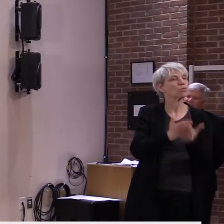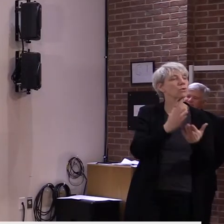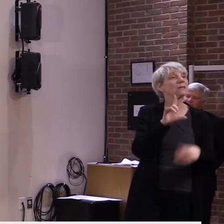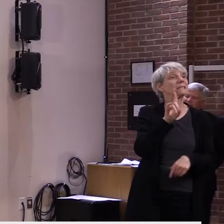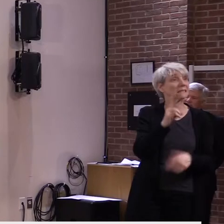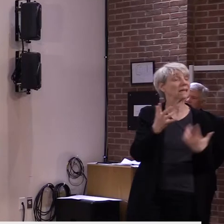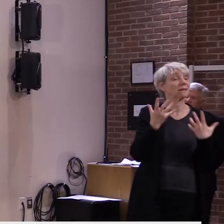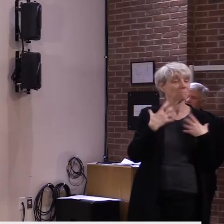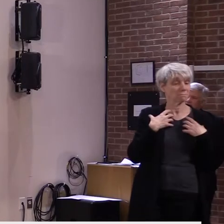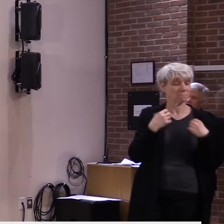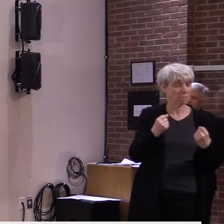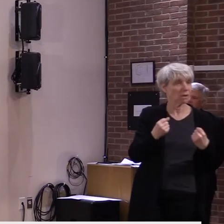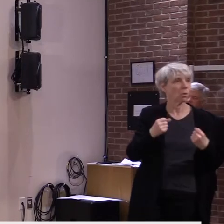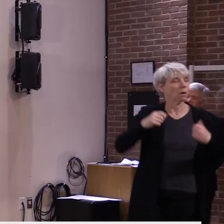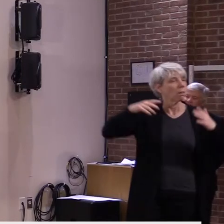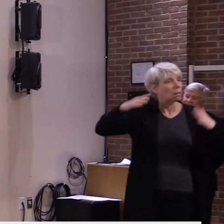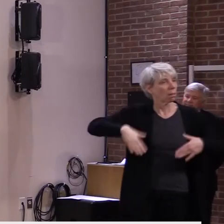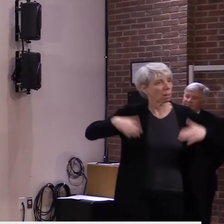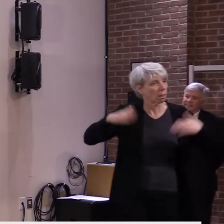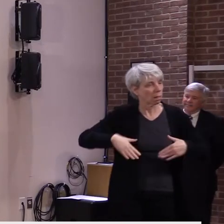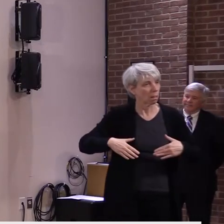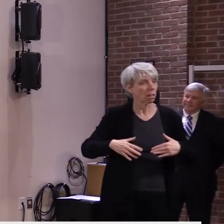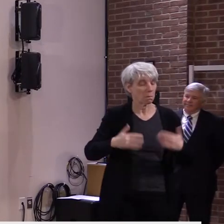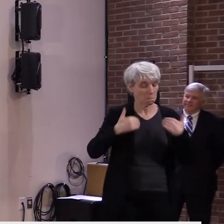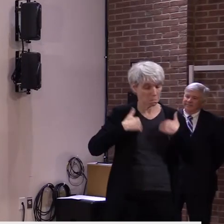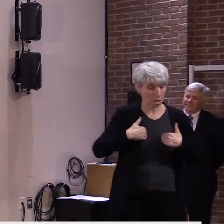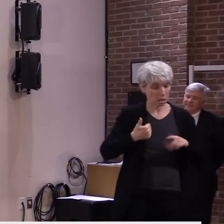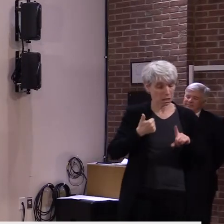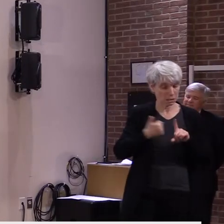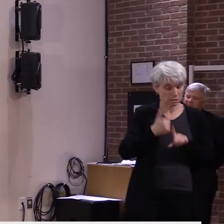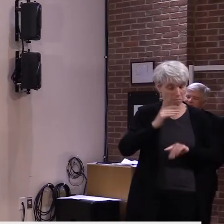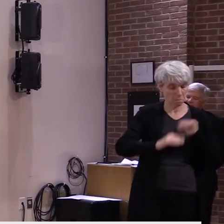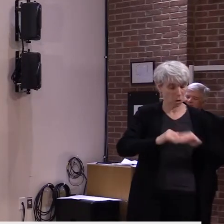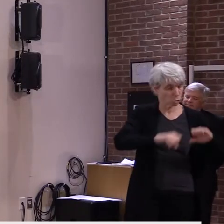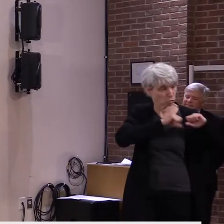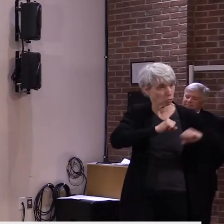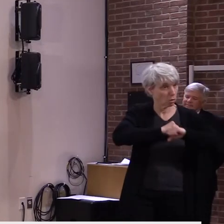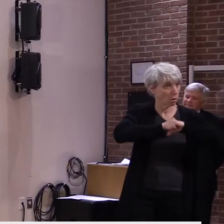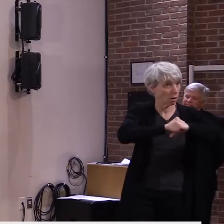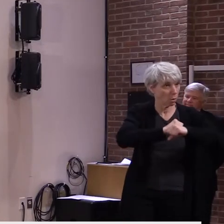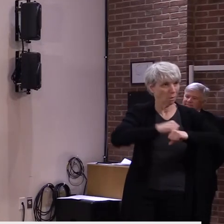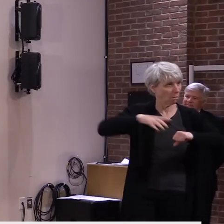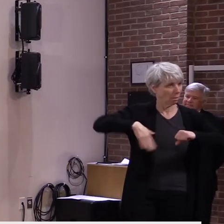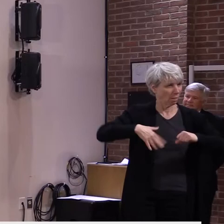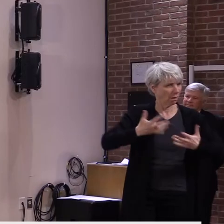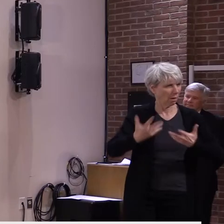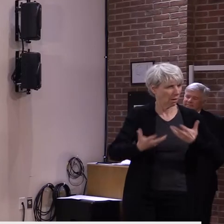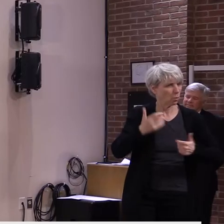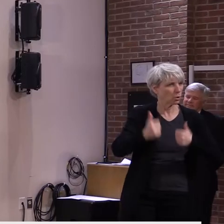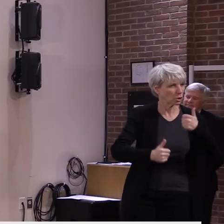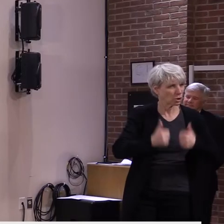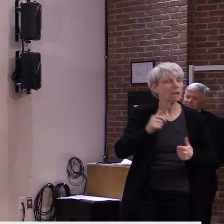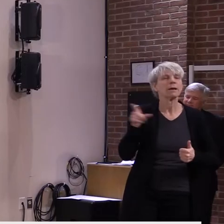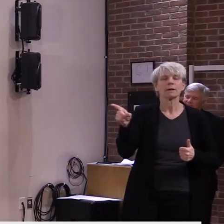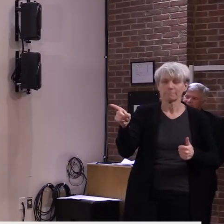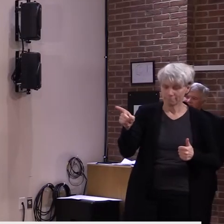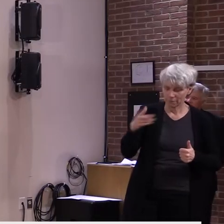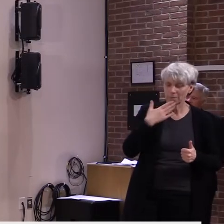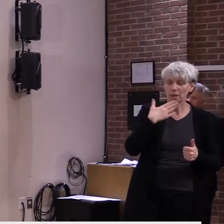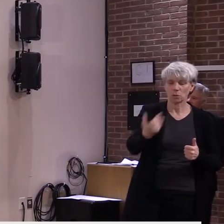That has been a subject of discussion both nationally and within the state. As you know, from time to time, I